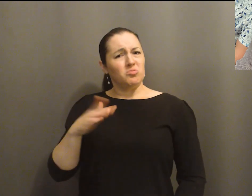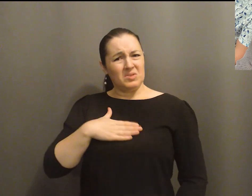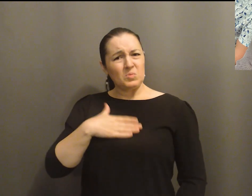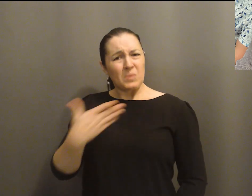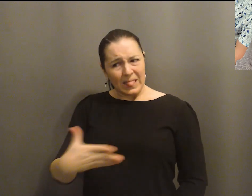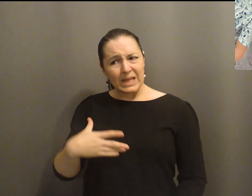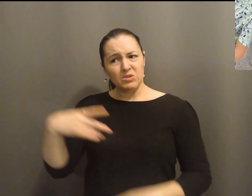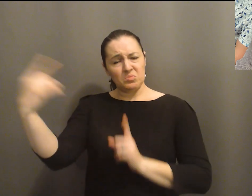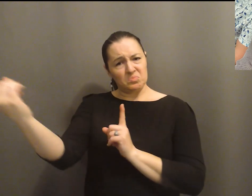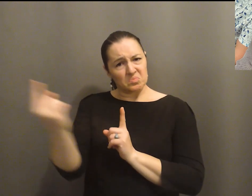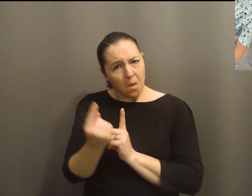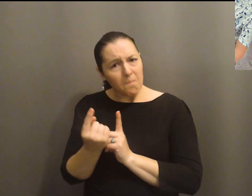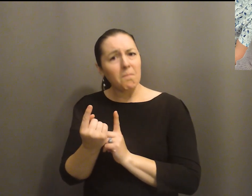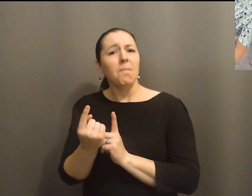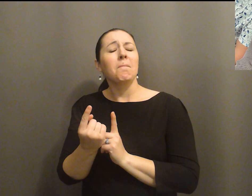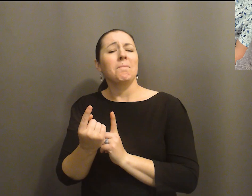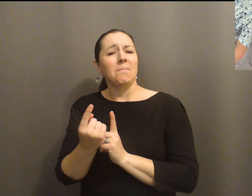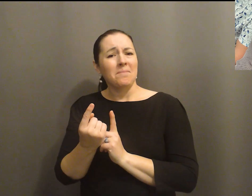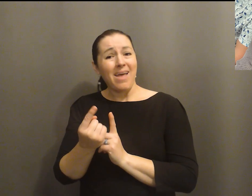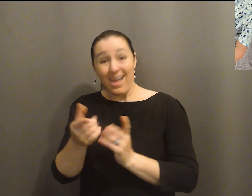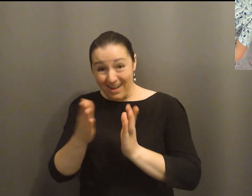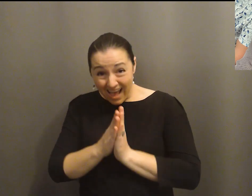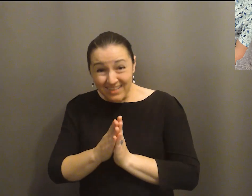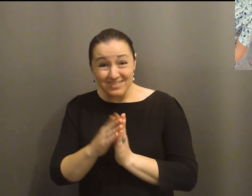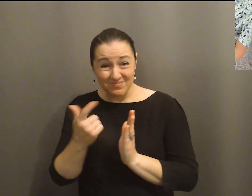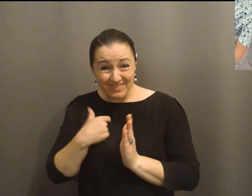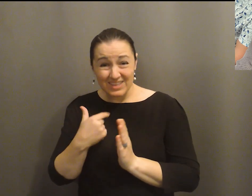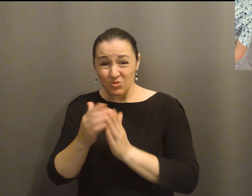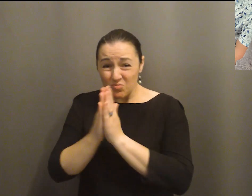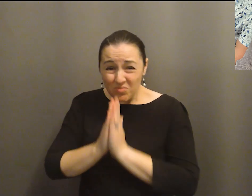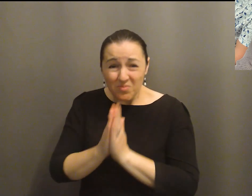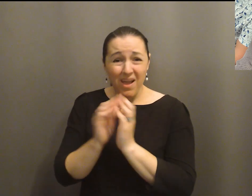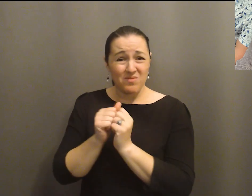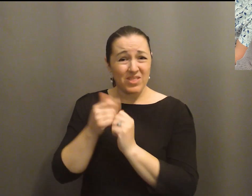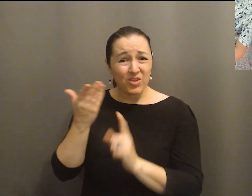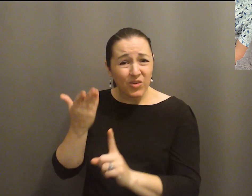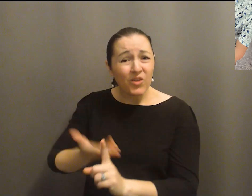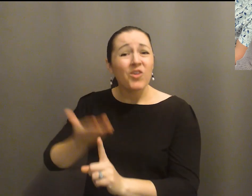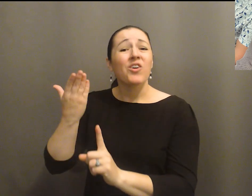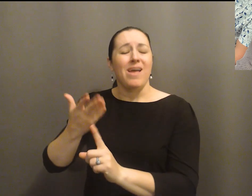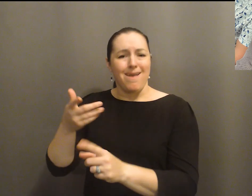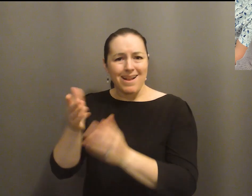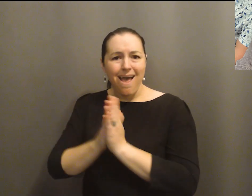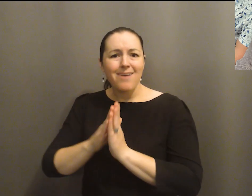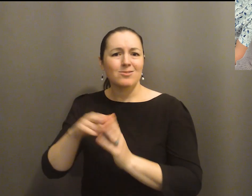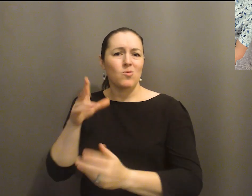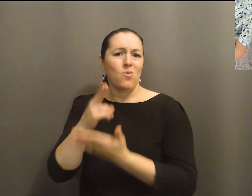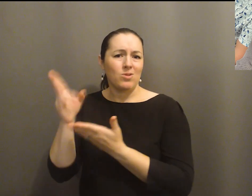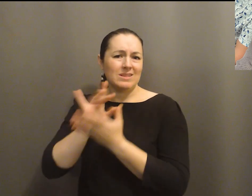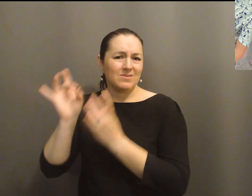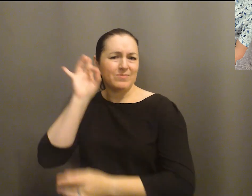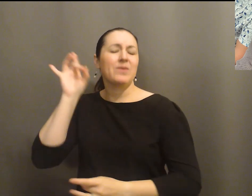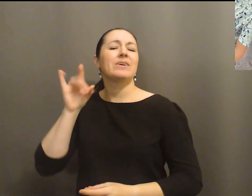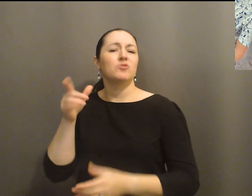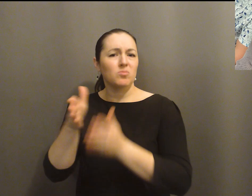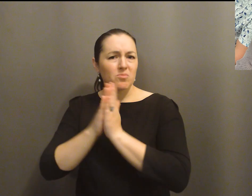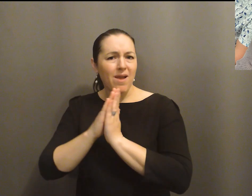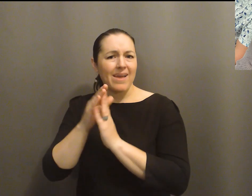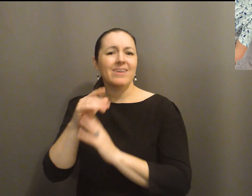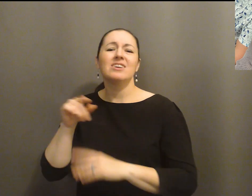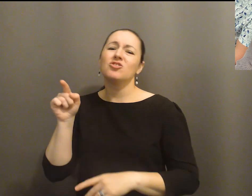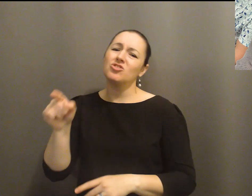To come to me And then to ask me To pray with her And ask the Holy Spirit To empower her In this area of her life Where she